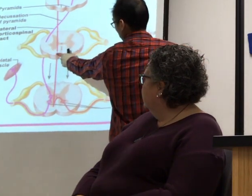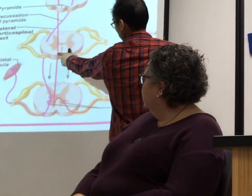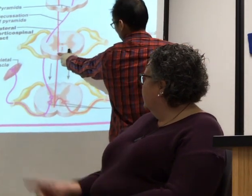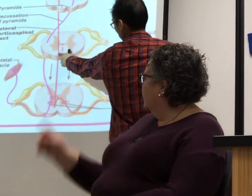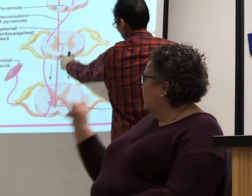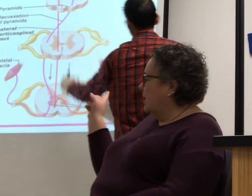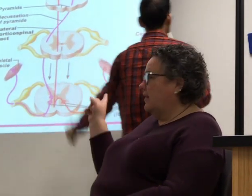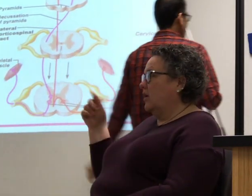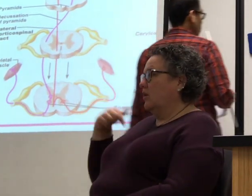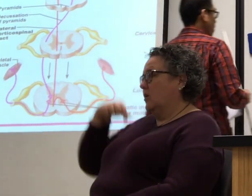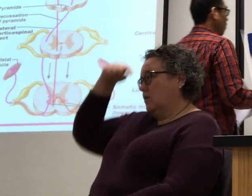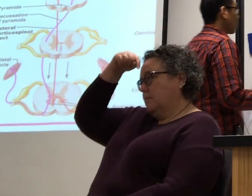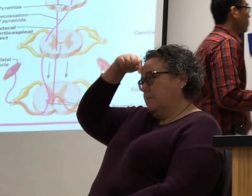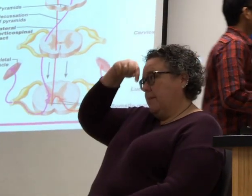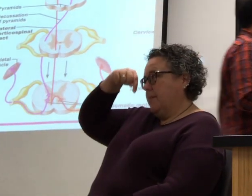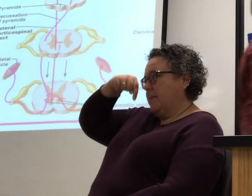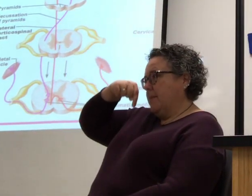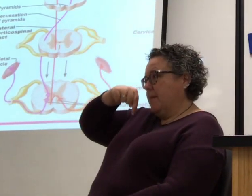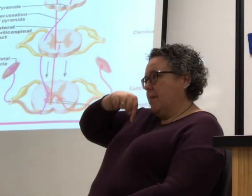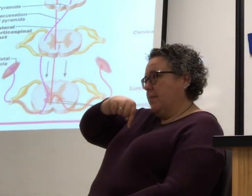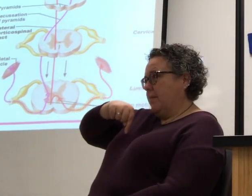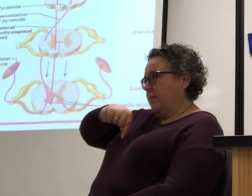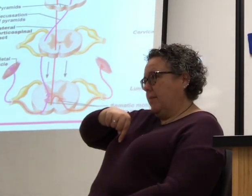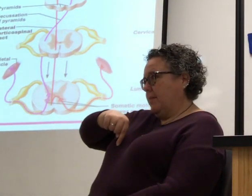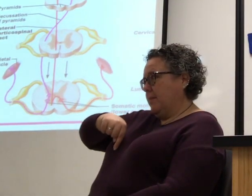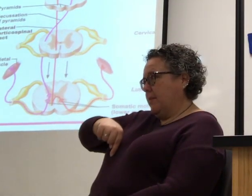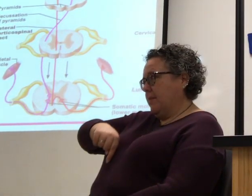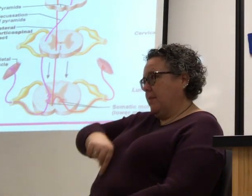Right there, it's descending through the ventral column.